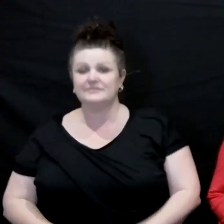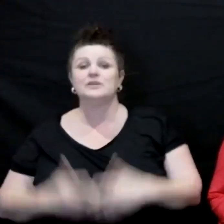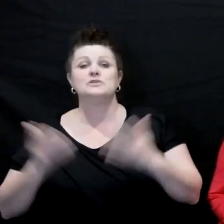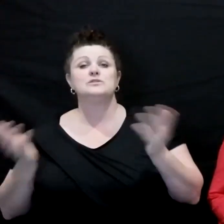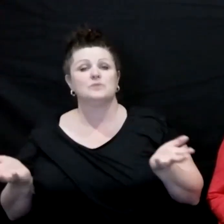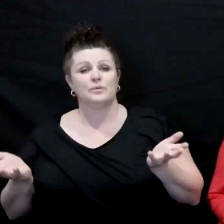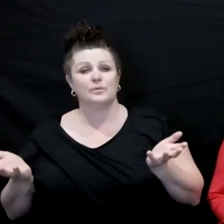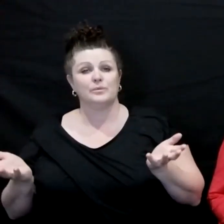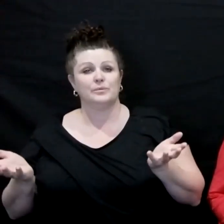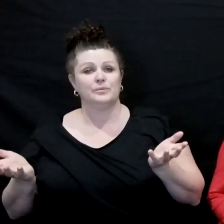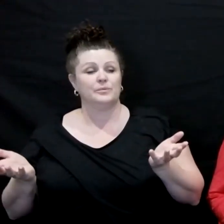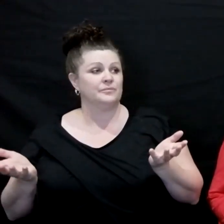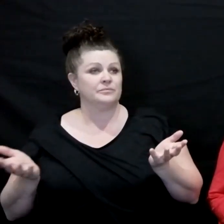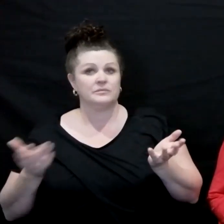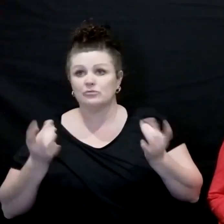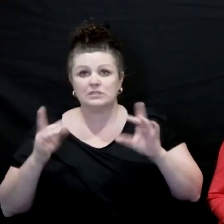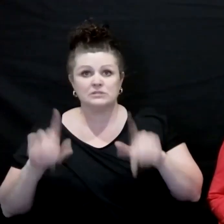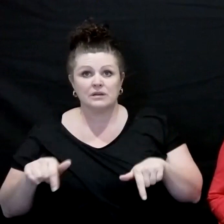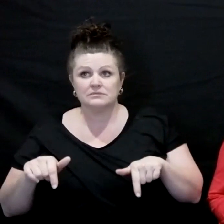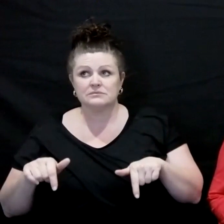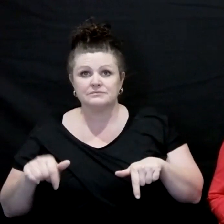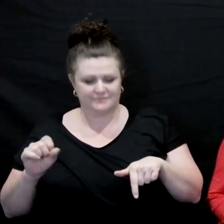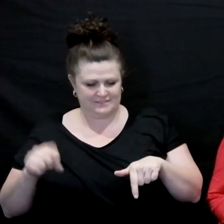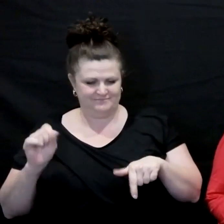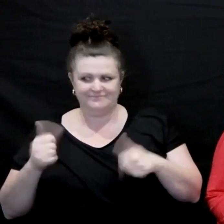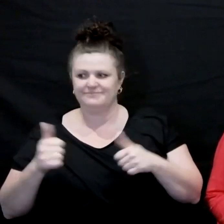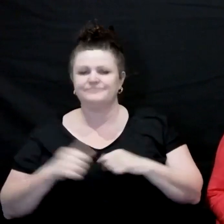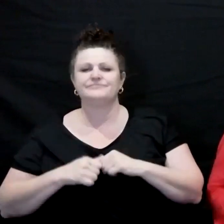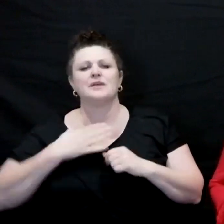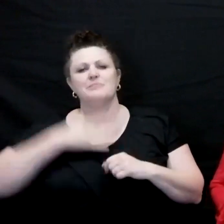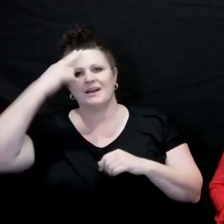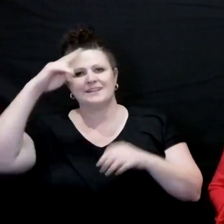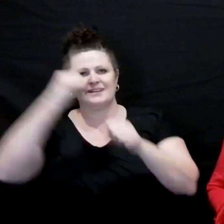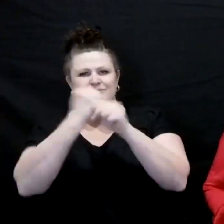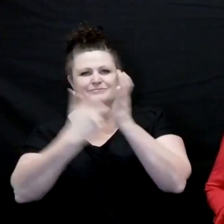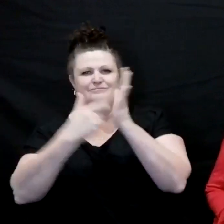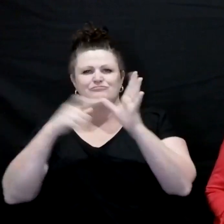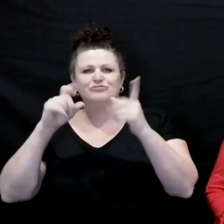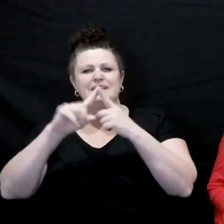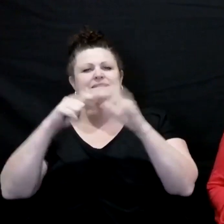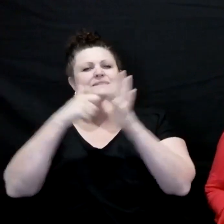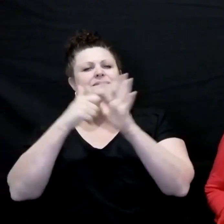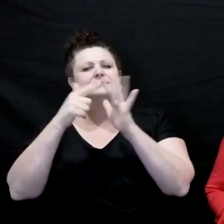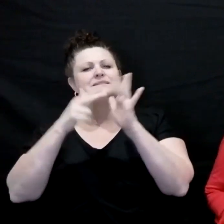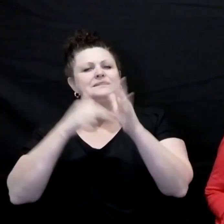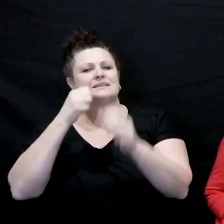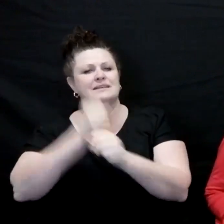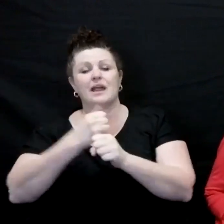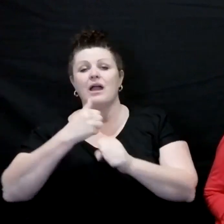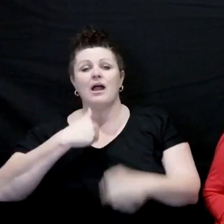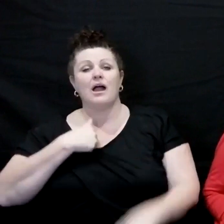So, am I good to go? Yep. So my name is Grace King. I am